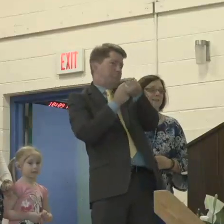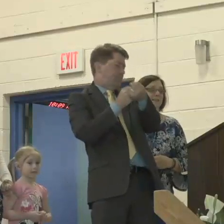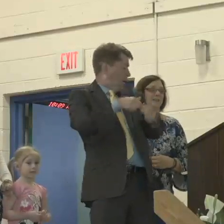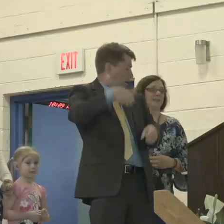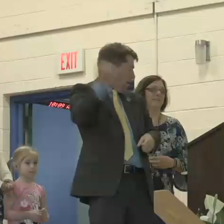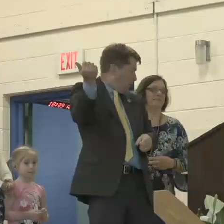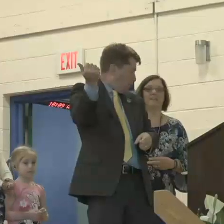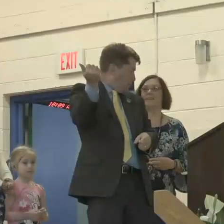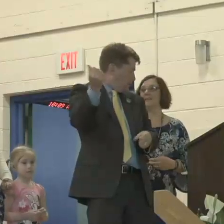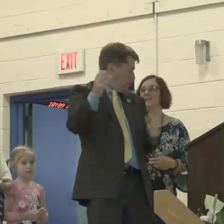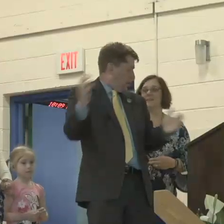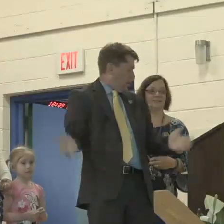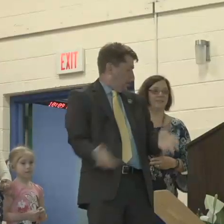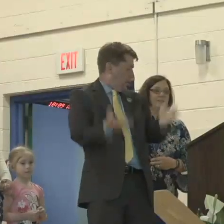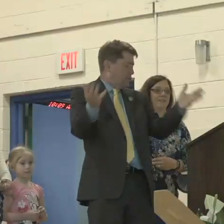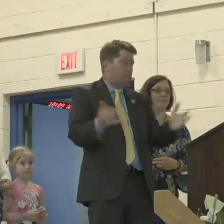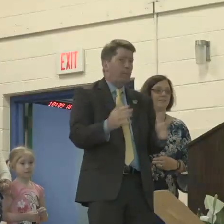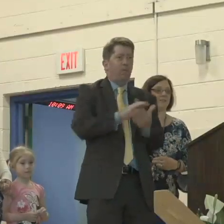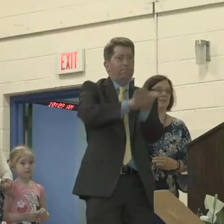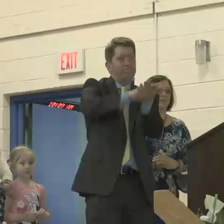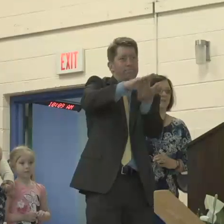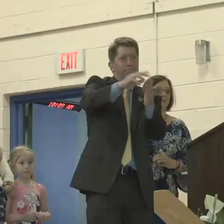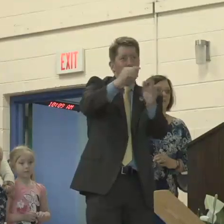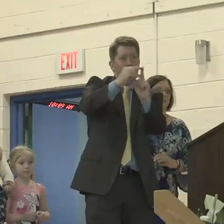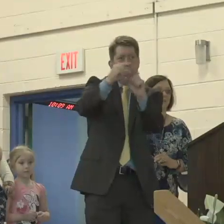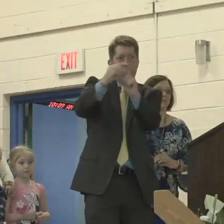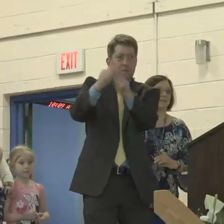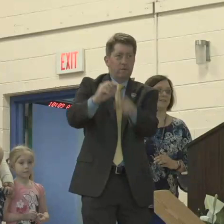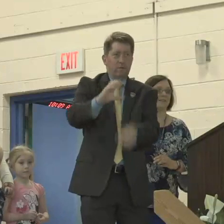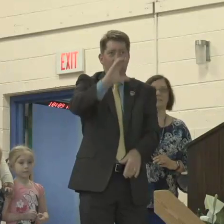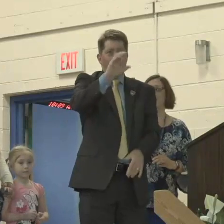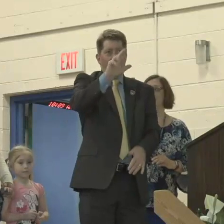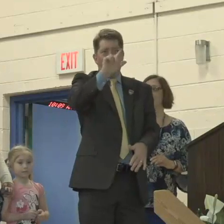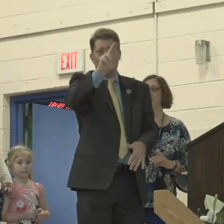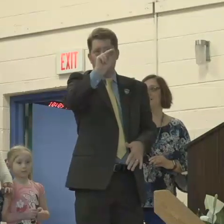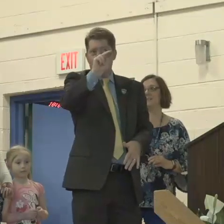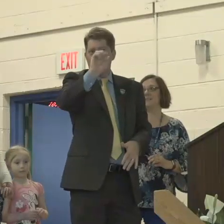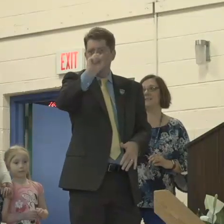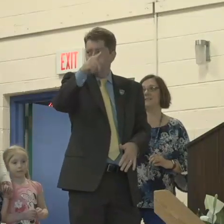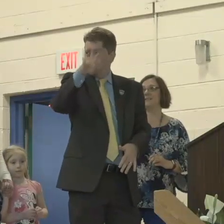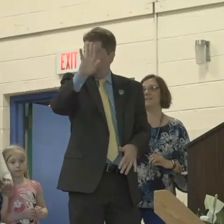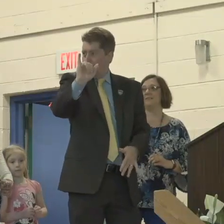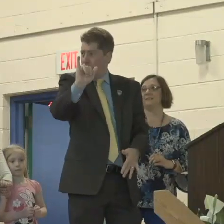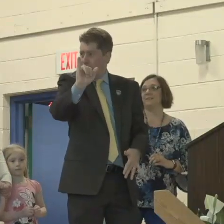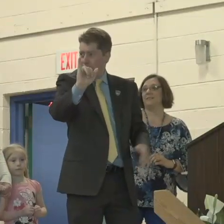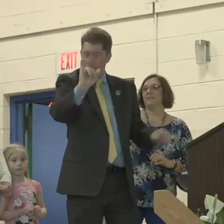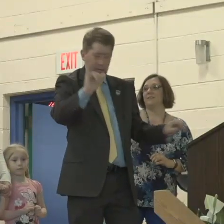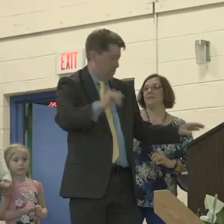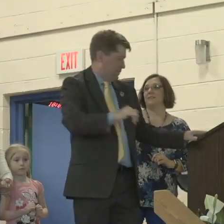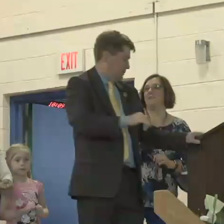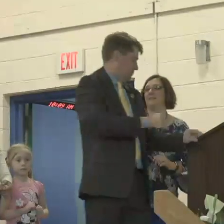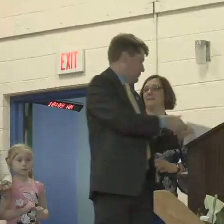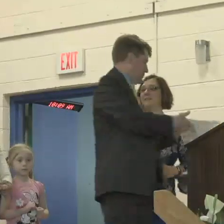encourages them with kind words. And that goes to Cullen Spry.